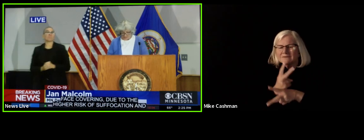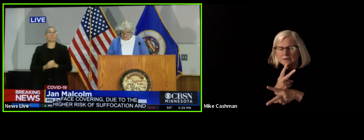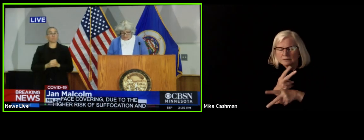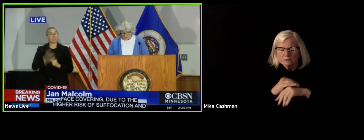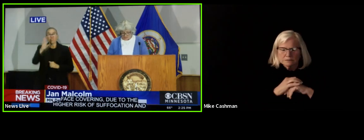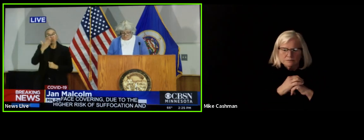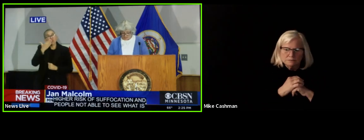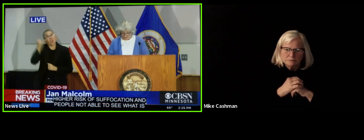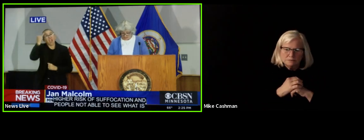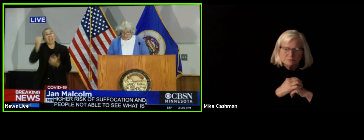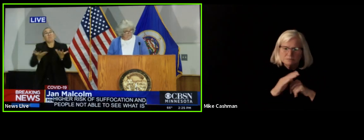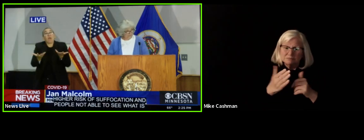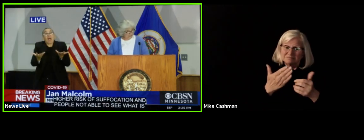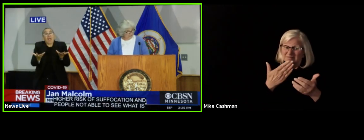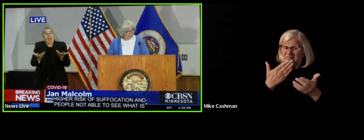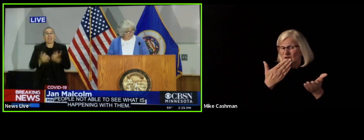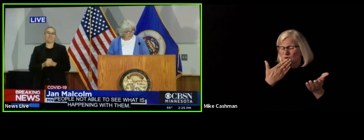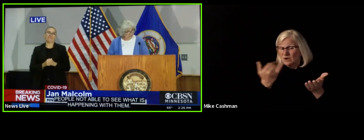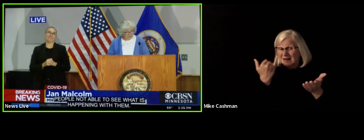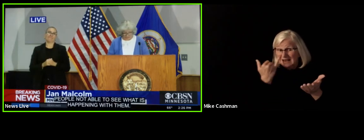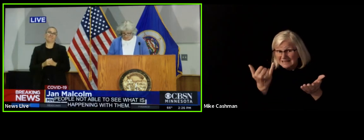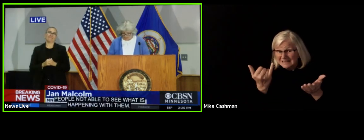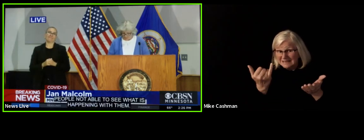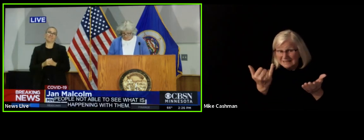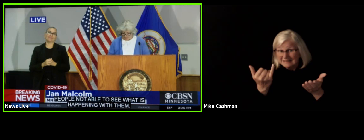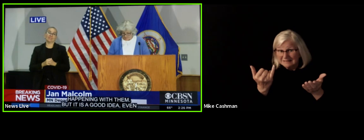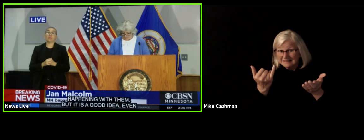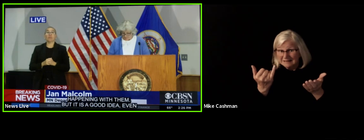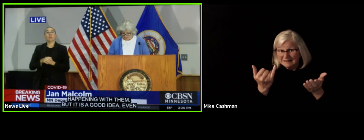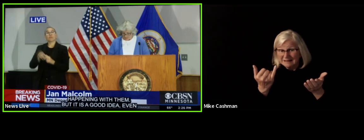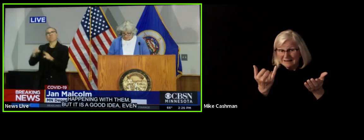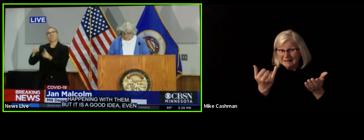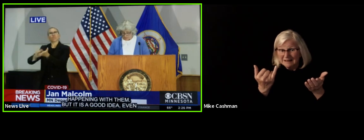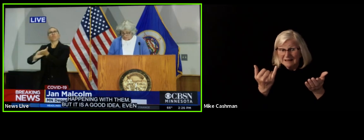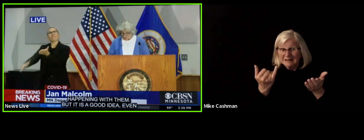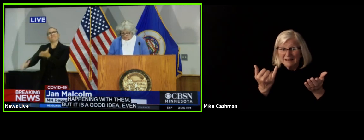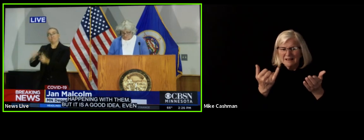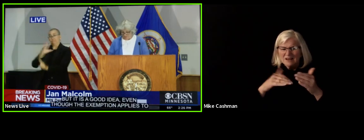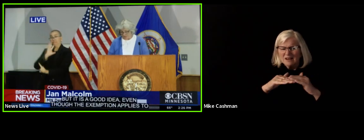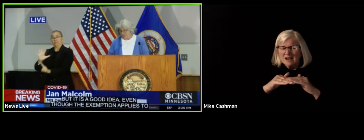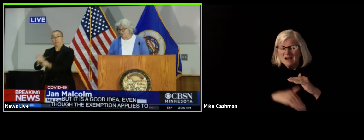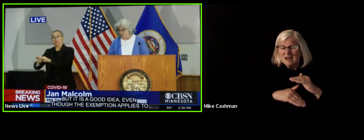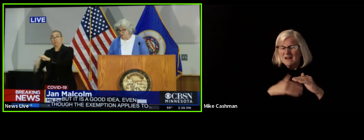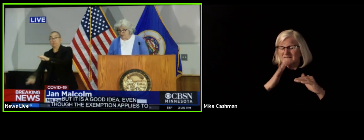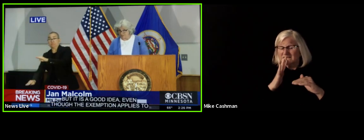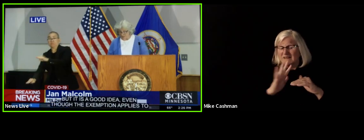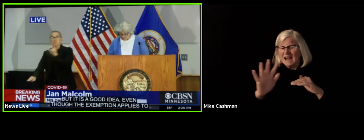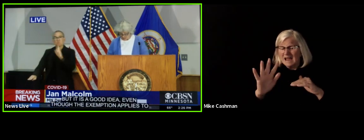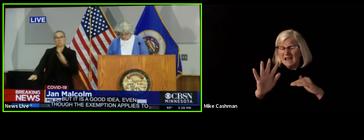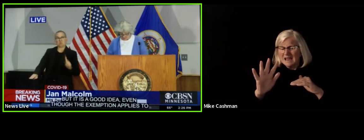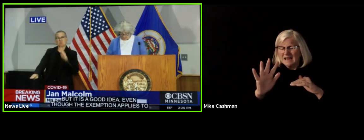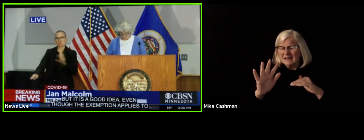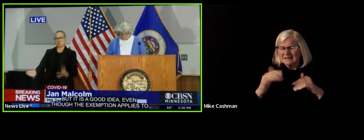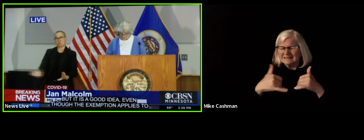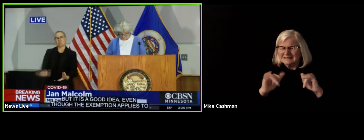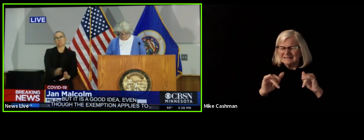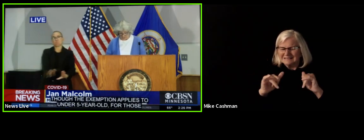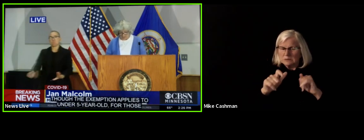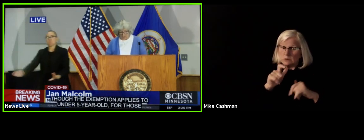though the exemption applies to under 5 for those above 2 to wear face coverings if they can as